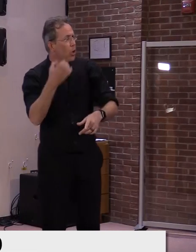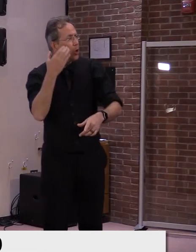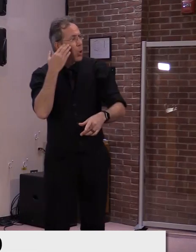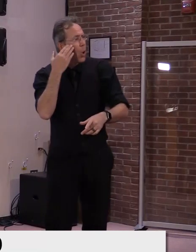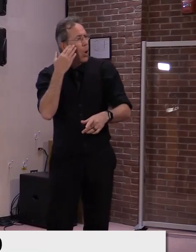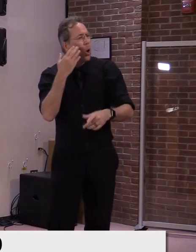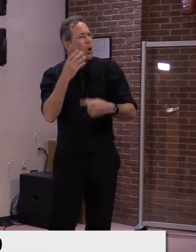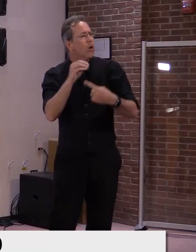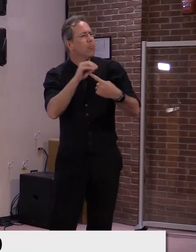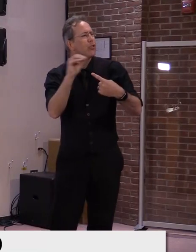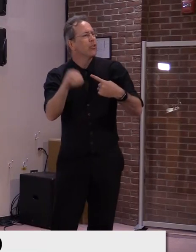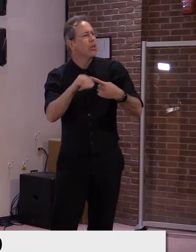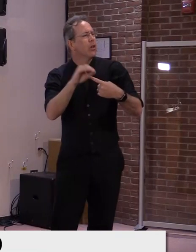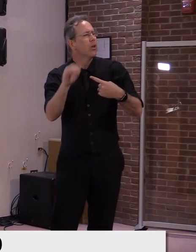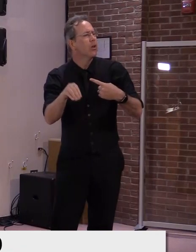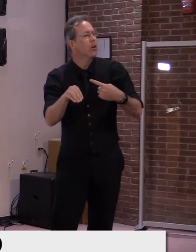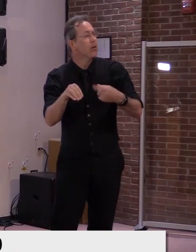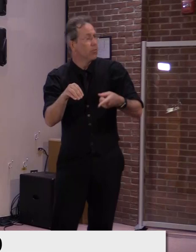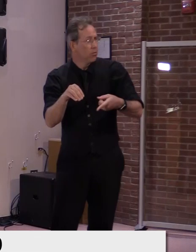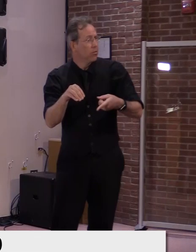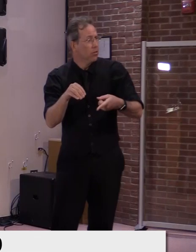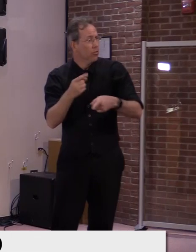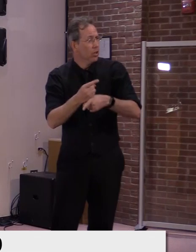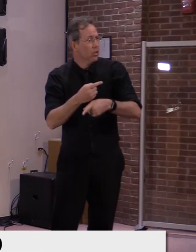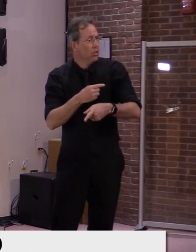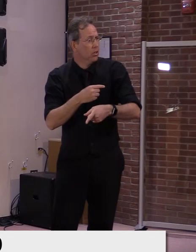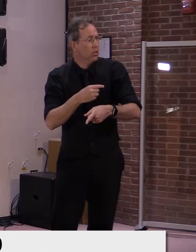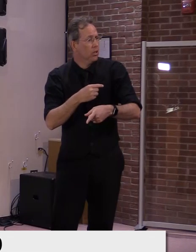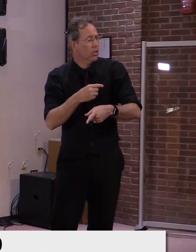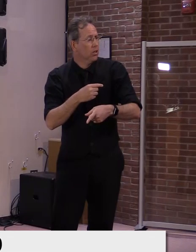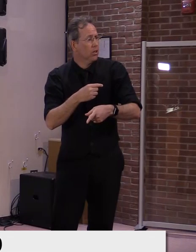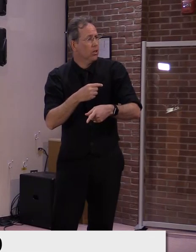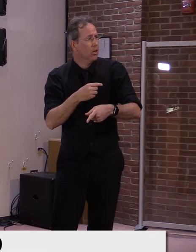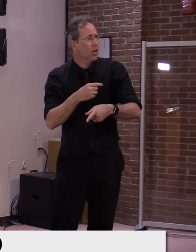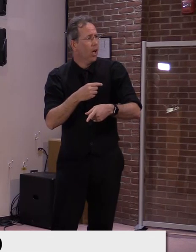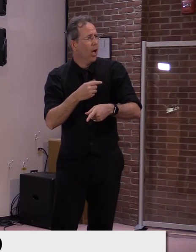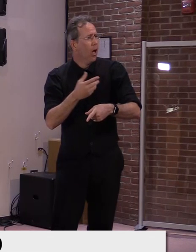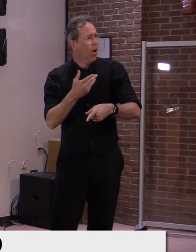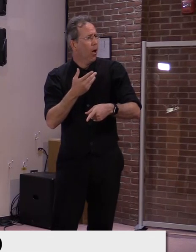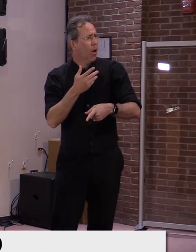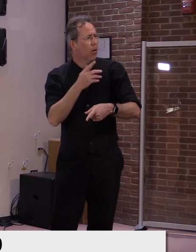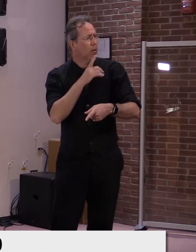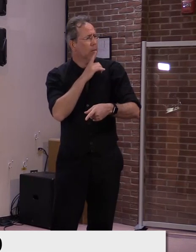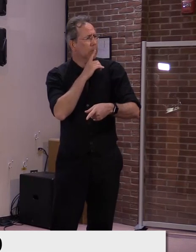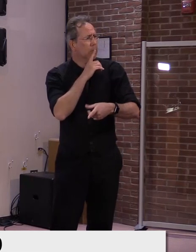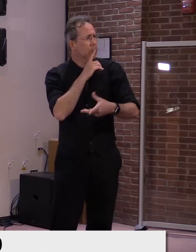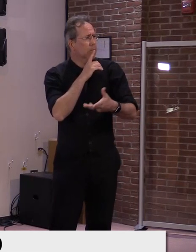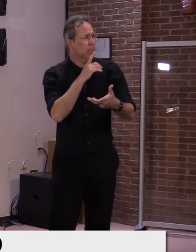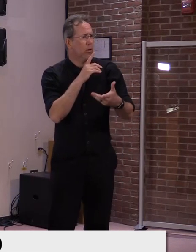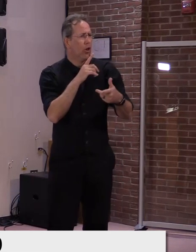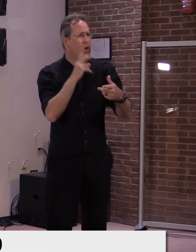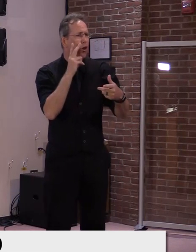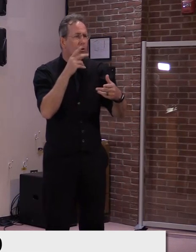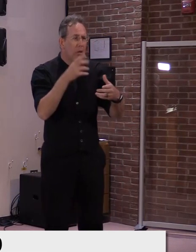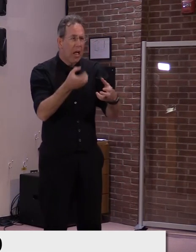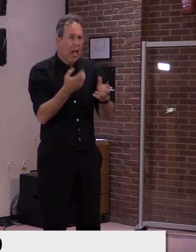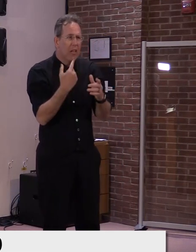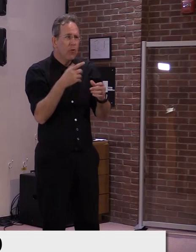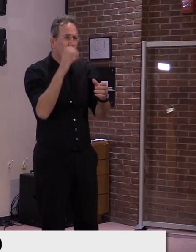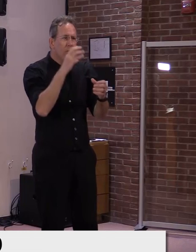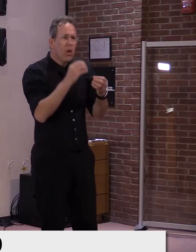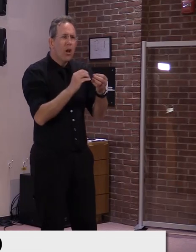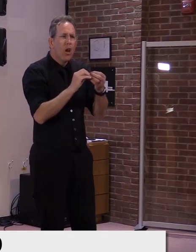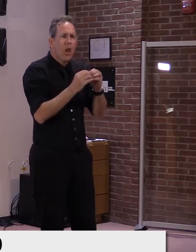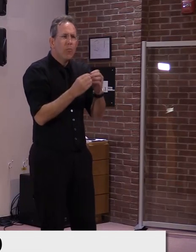the percentage, but we certainly can give any sort of information that she needs. Liz